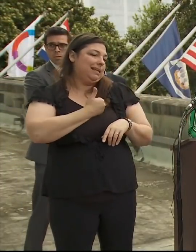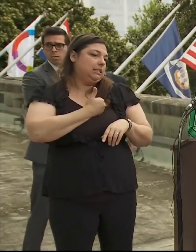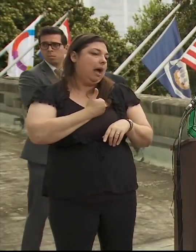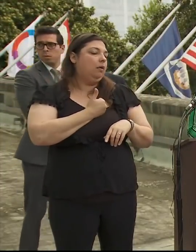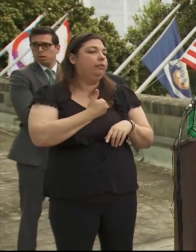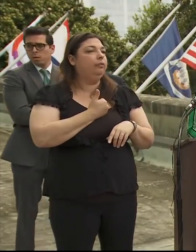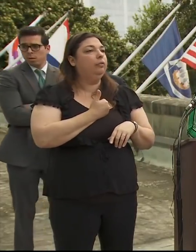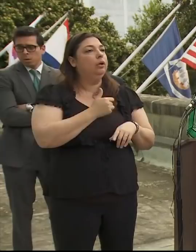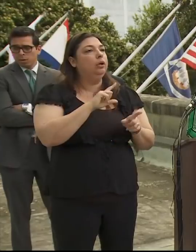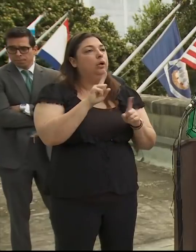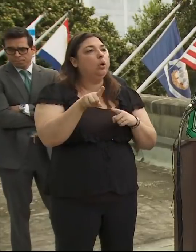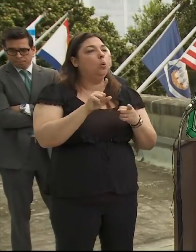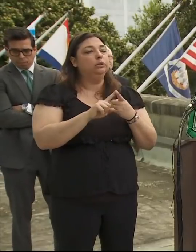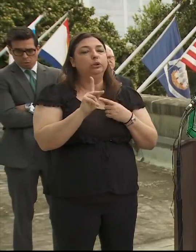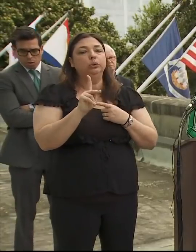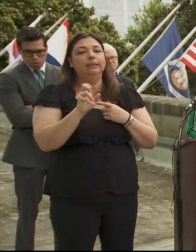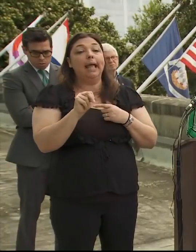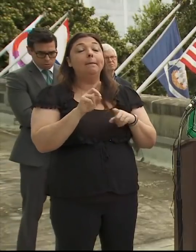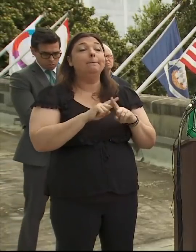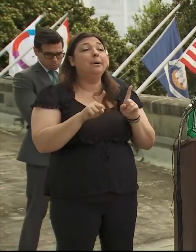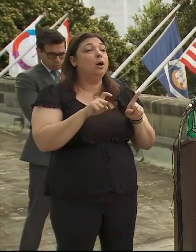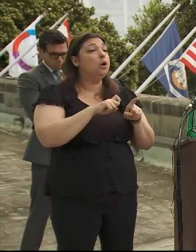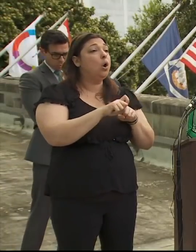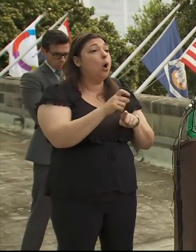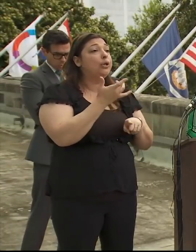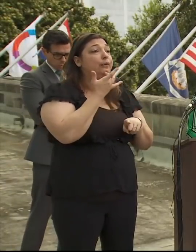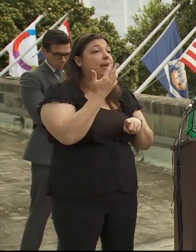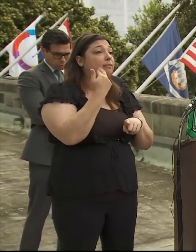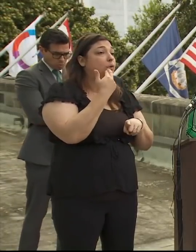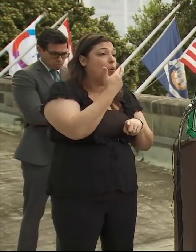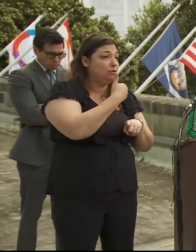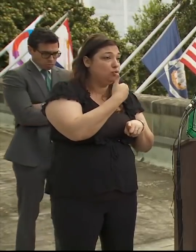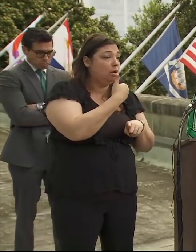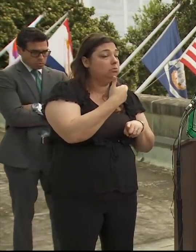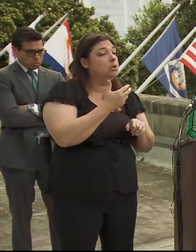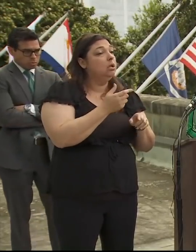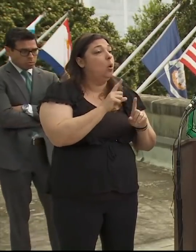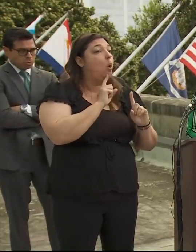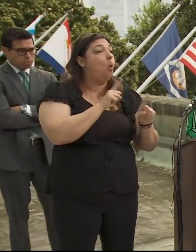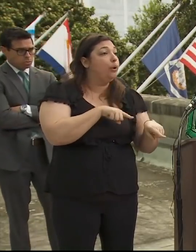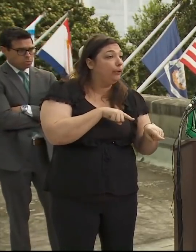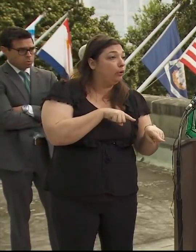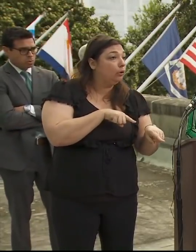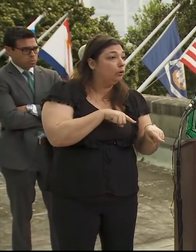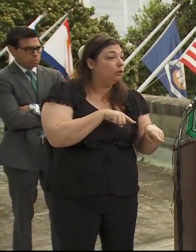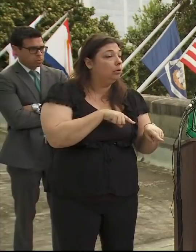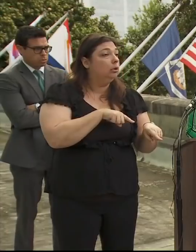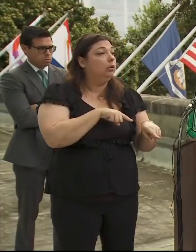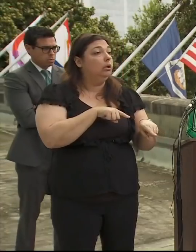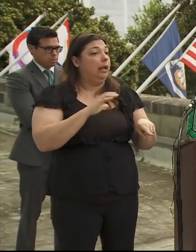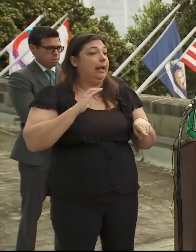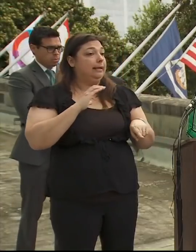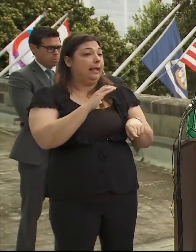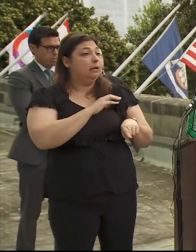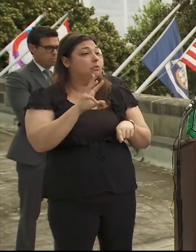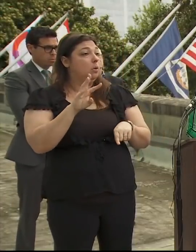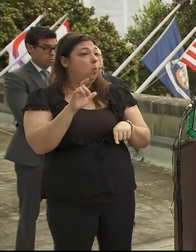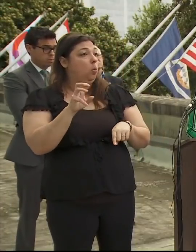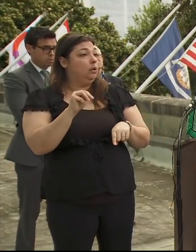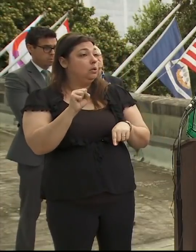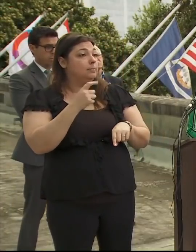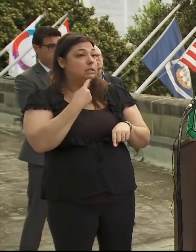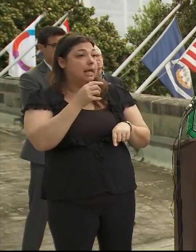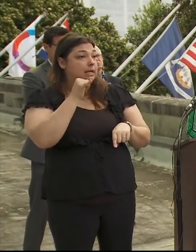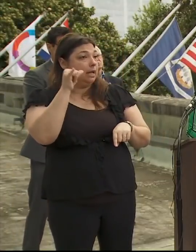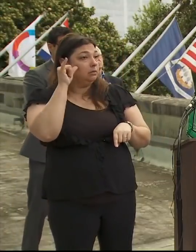ago going over to Ken. But call your favorite restaurant and make an order. And as Councilmember Williams said on